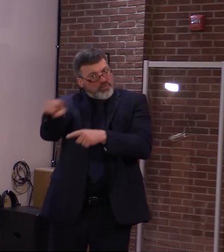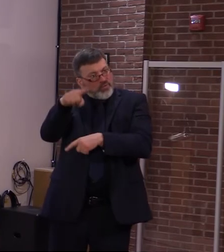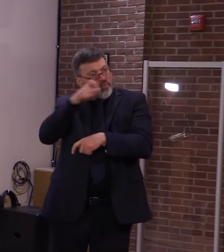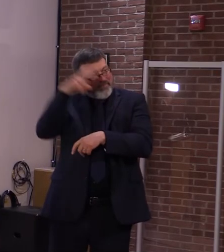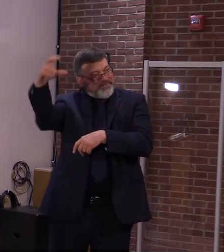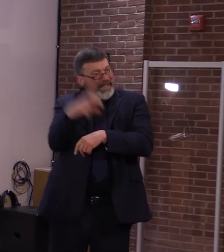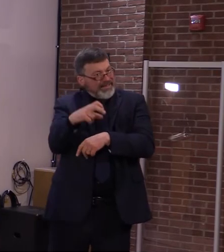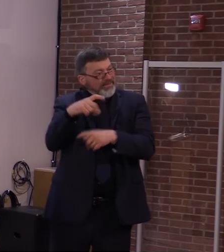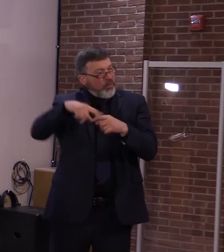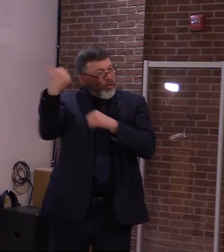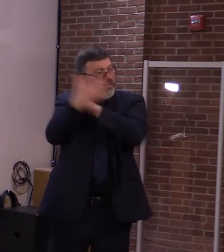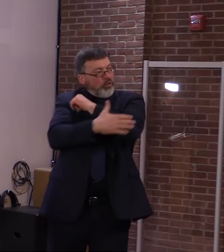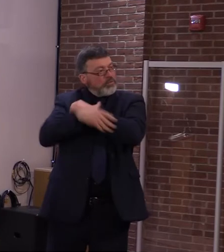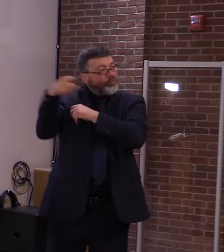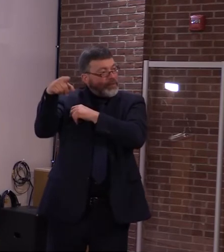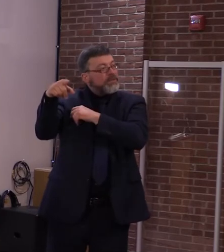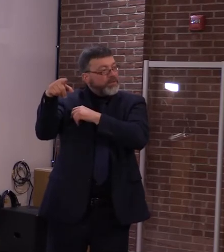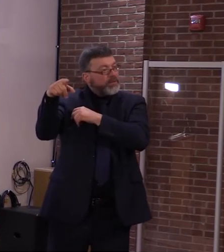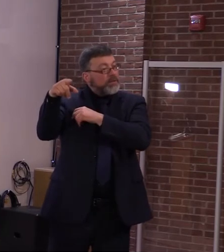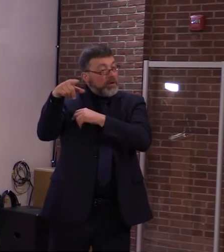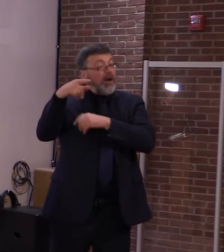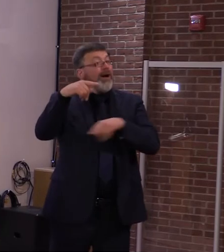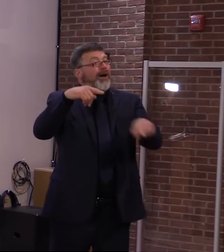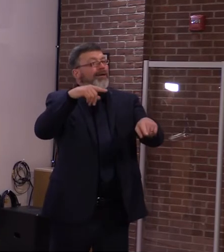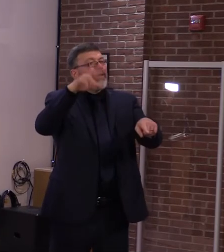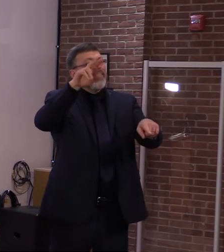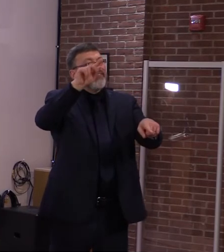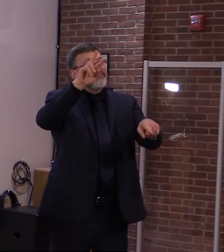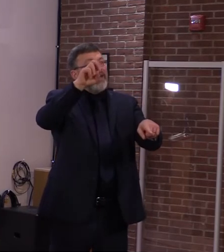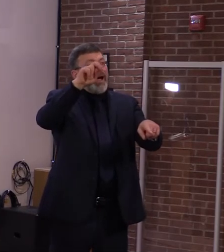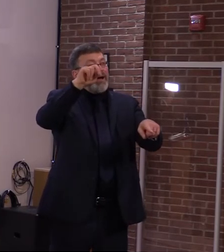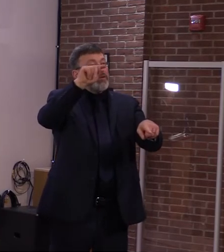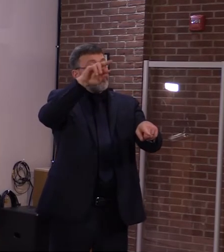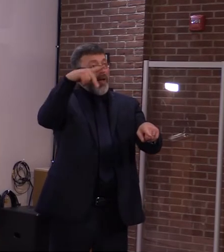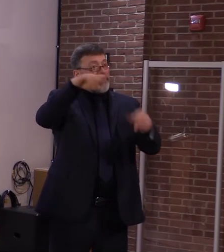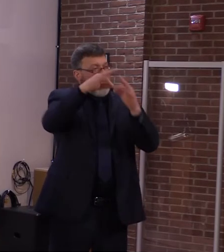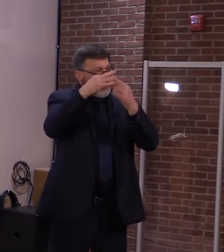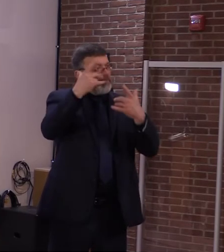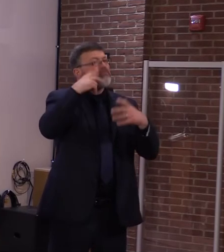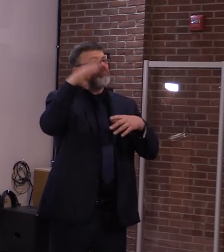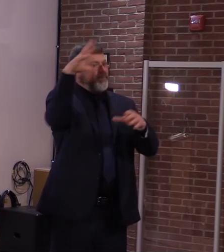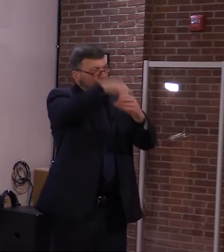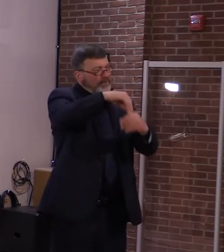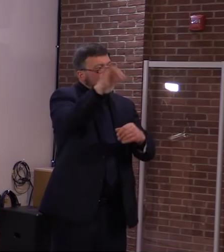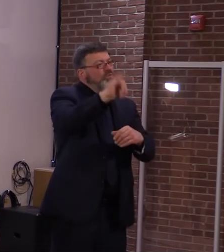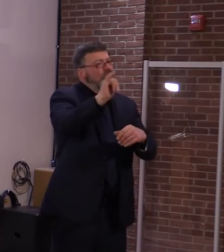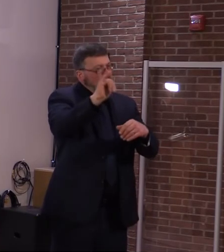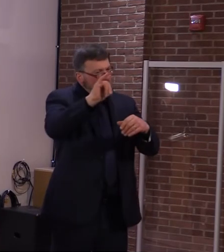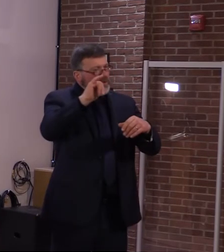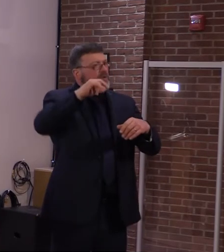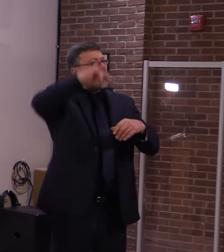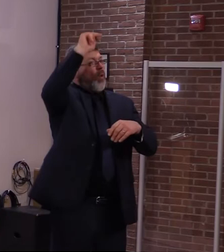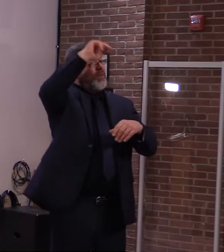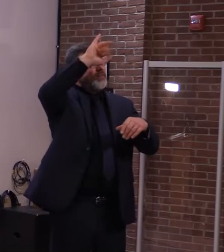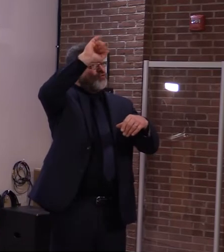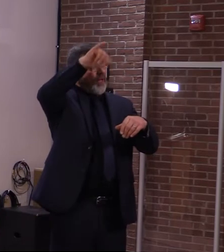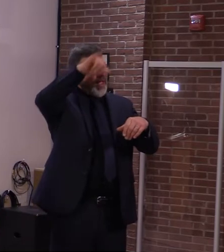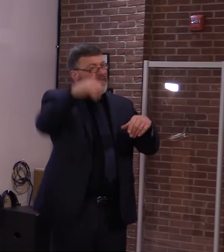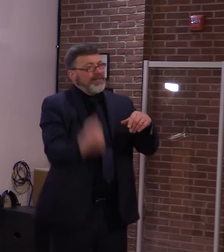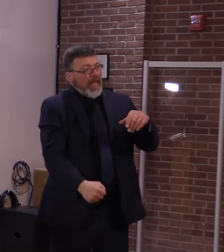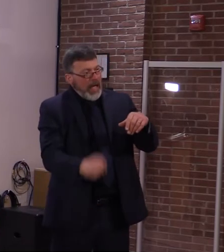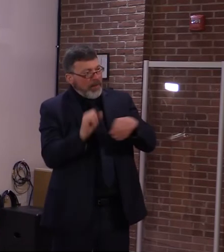Lodge and Trapp Family Lodge and others throughout Vermont. So we didn't want to penalize them. So we think this